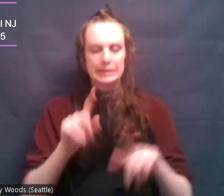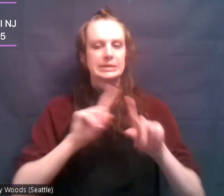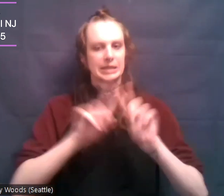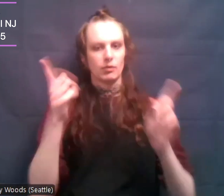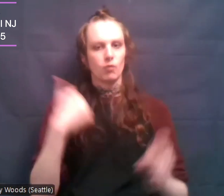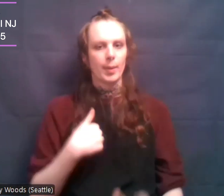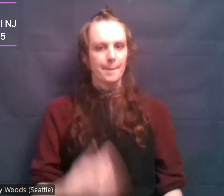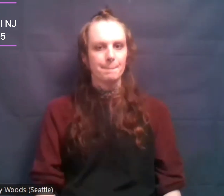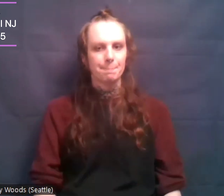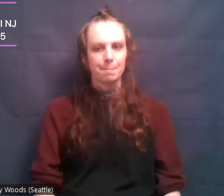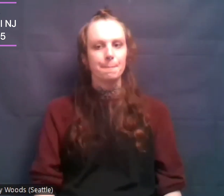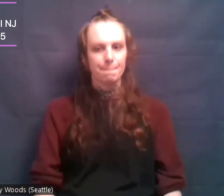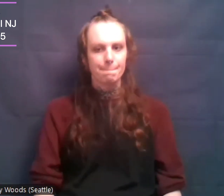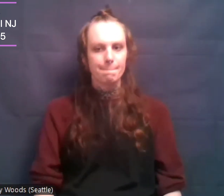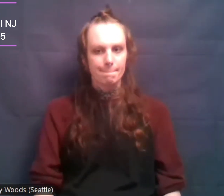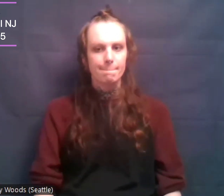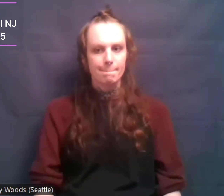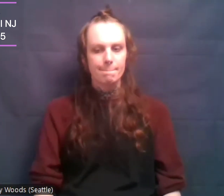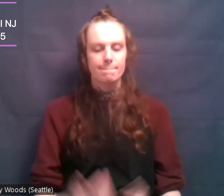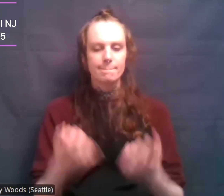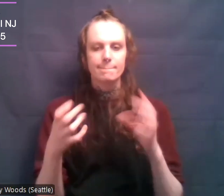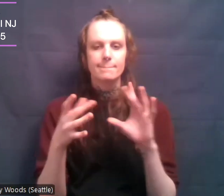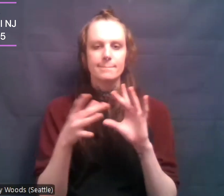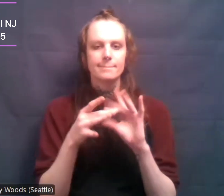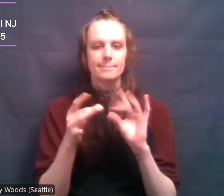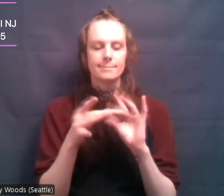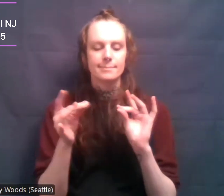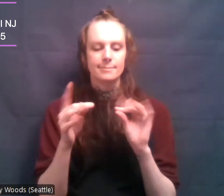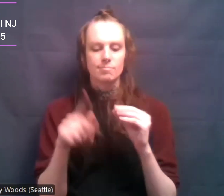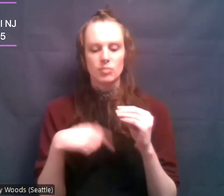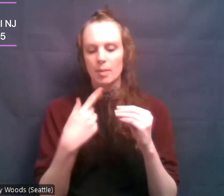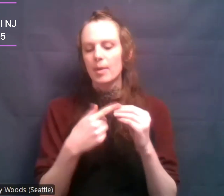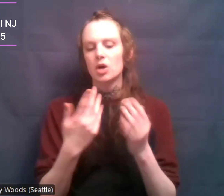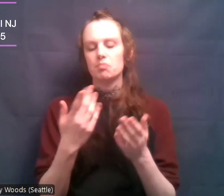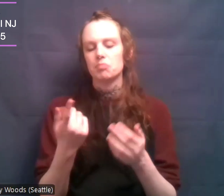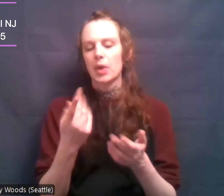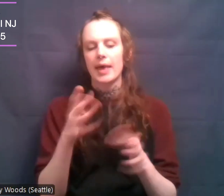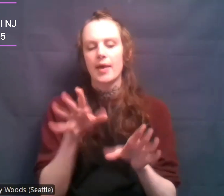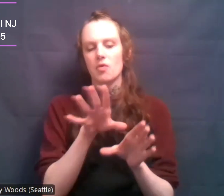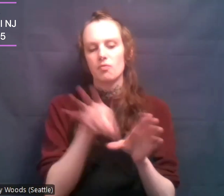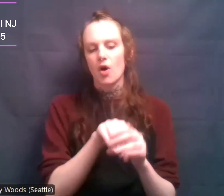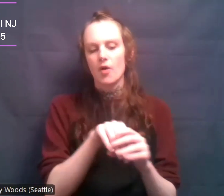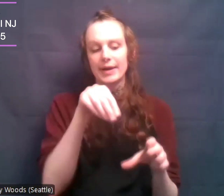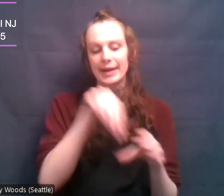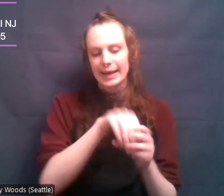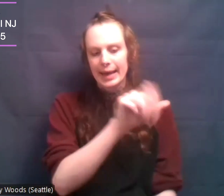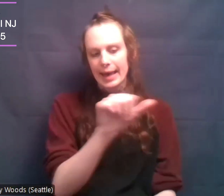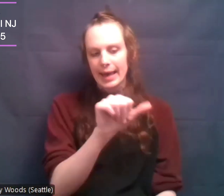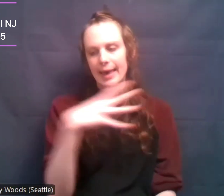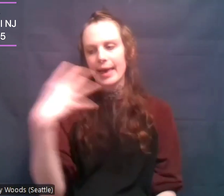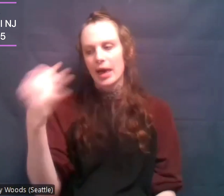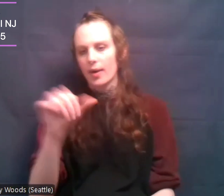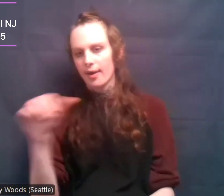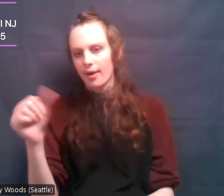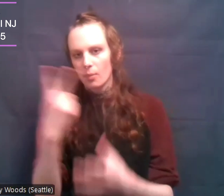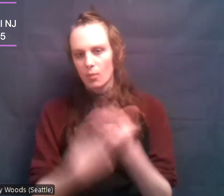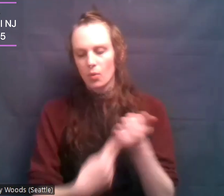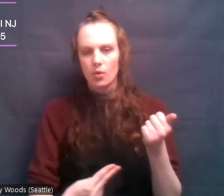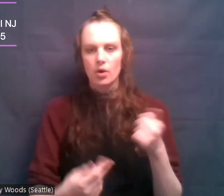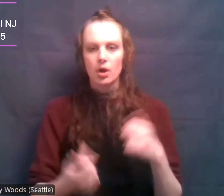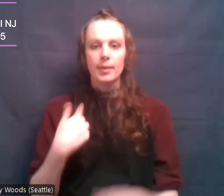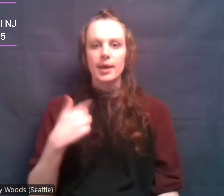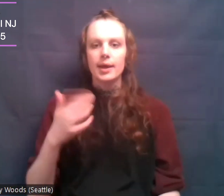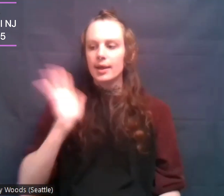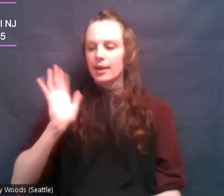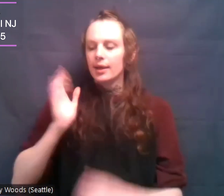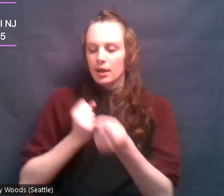speak a little bit about like some stuff I've involved with in and outside the program, like you know I used to sponsor guys before